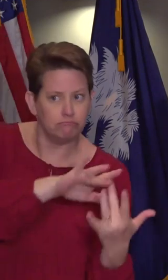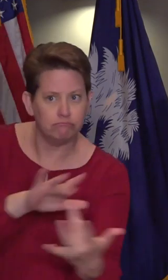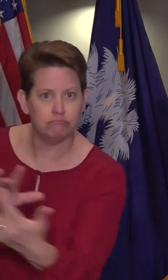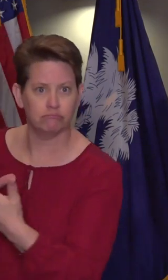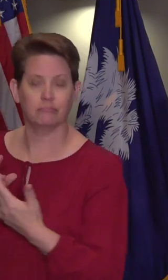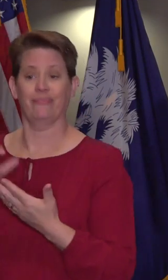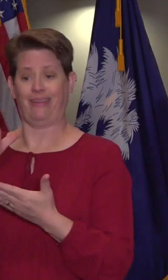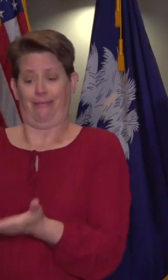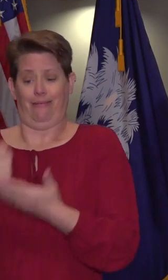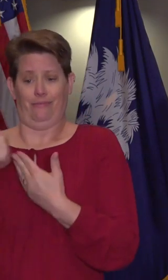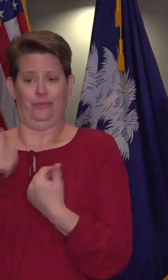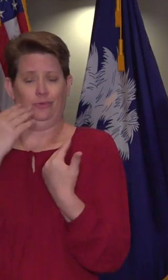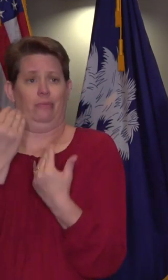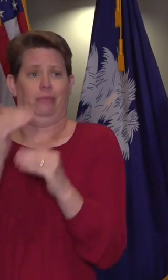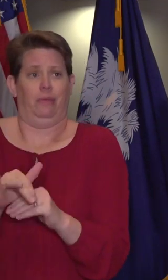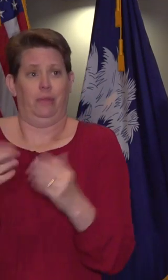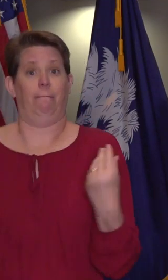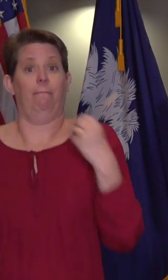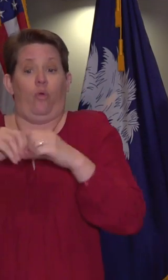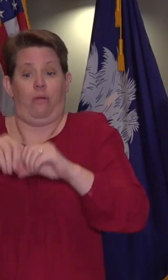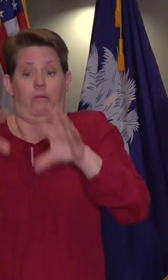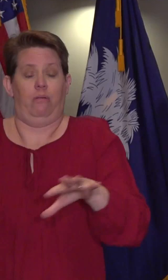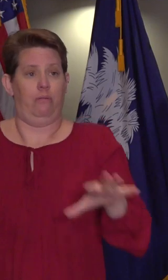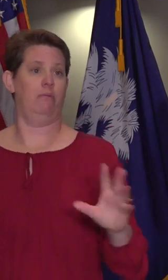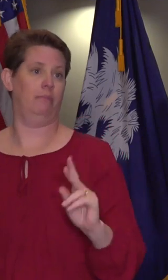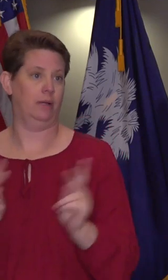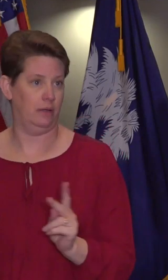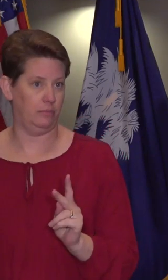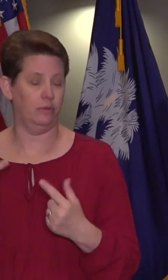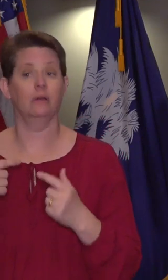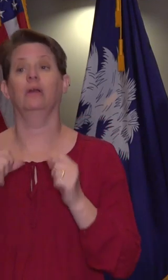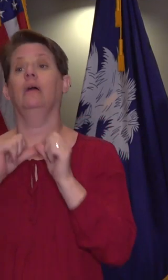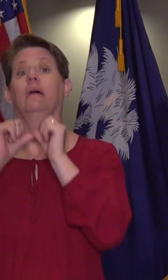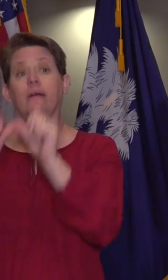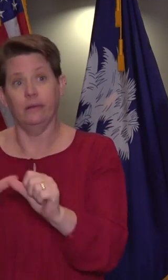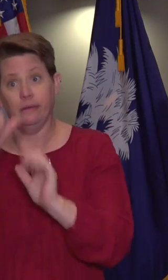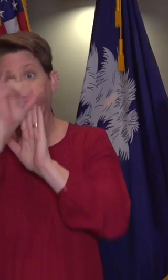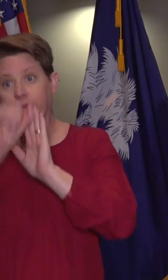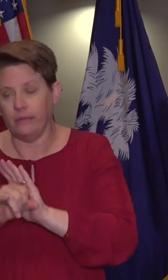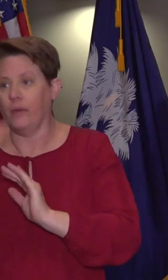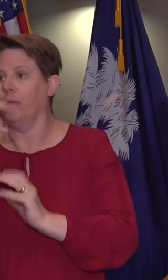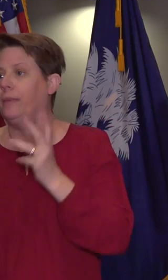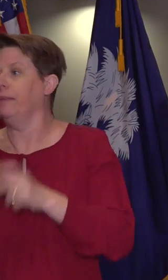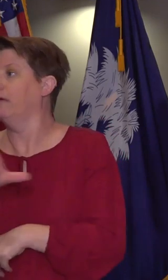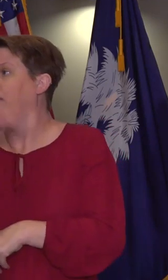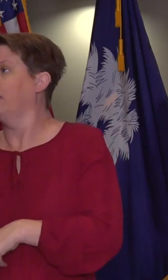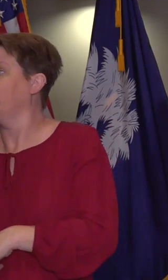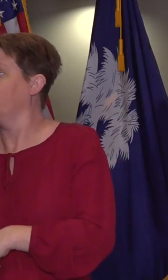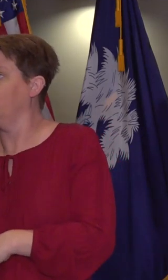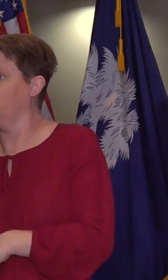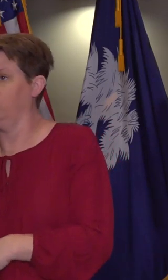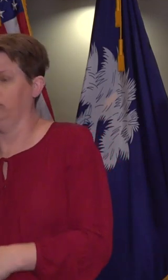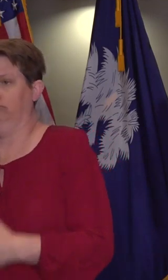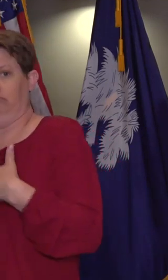while we continue to also identify potential exposures based on travel or other relevant history.